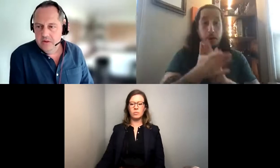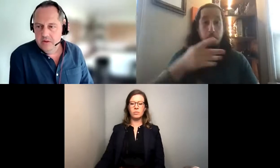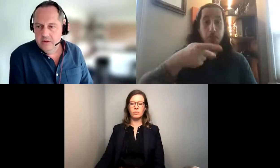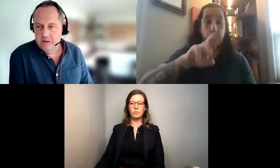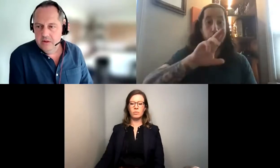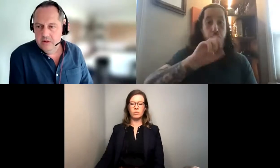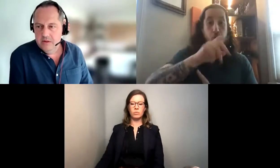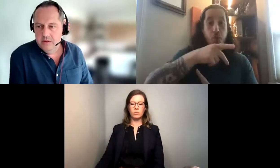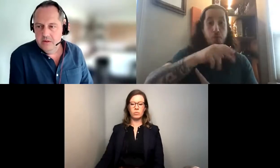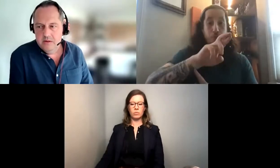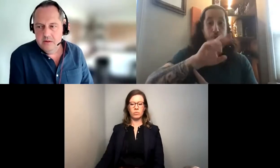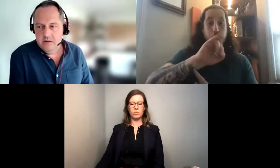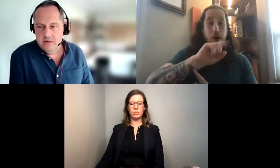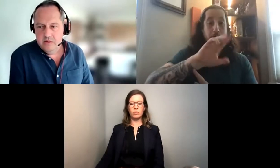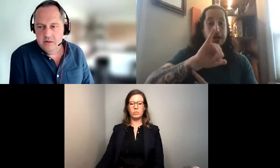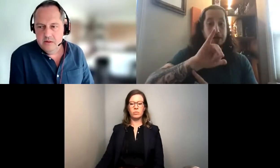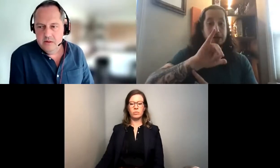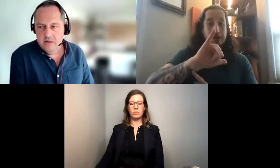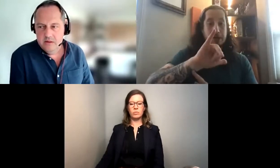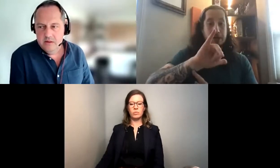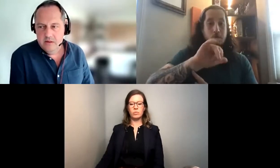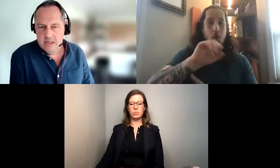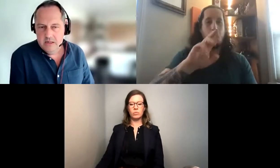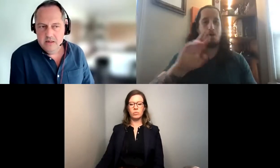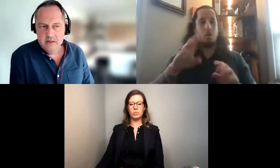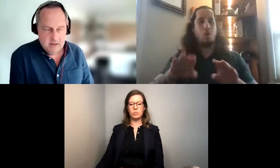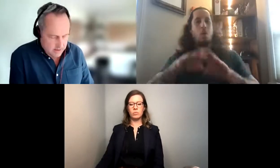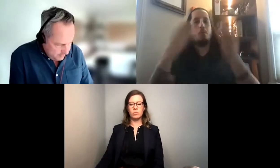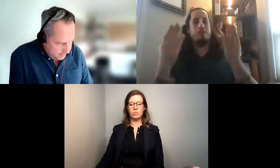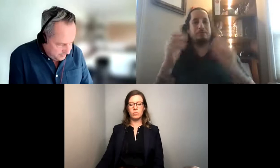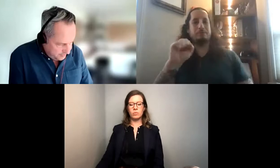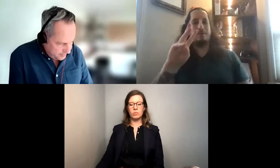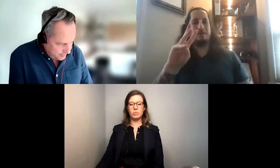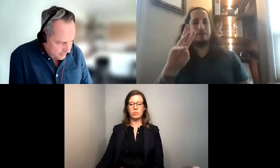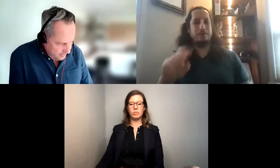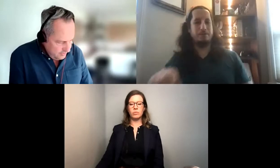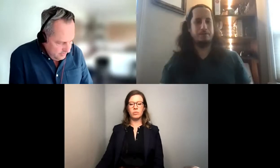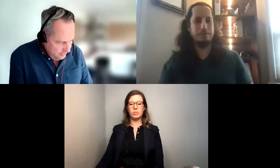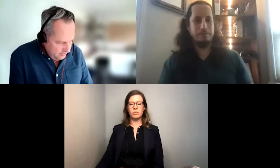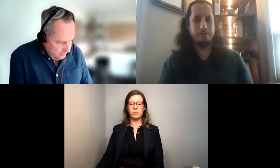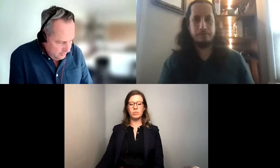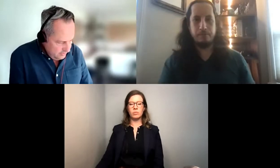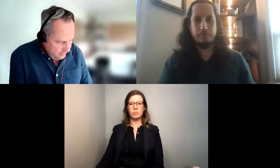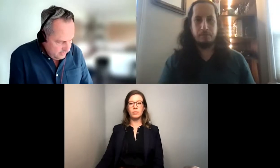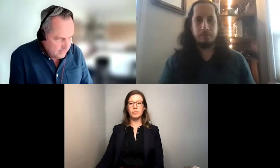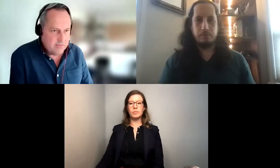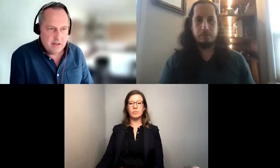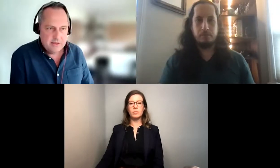what happens with that software? Does it become proprietary, or would it be open